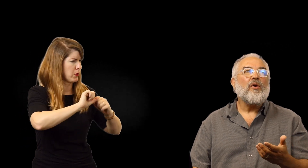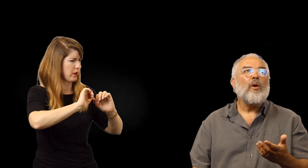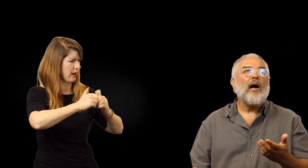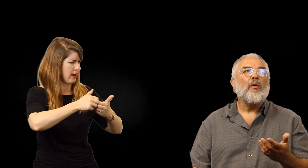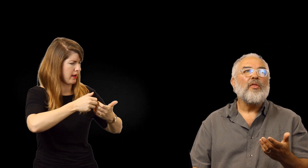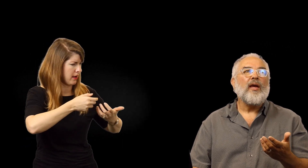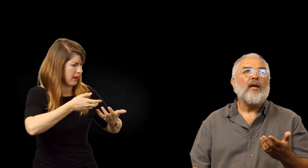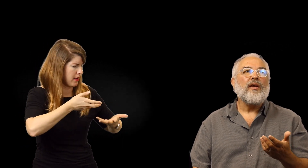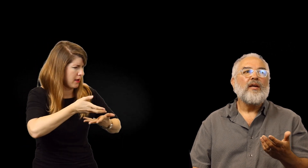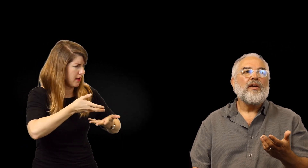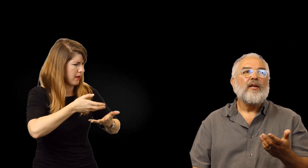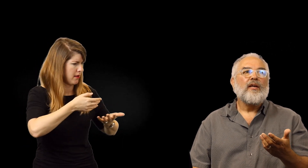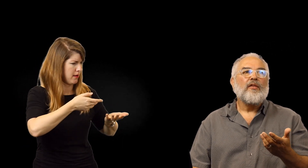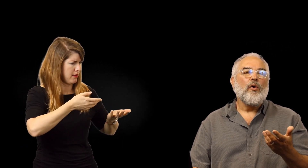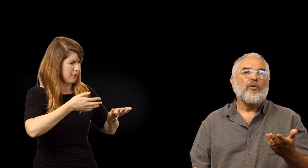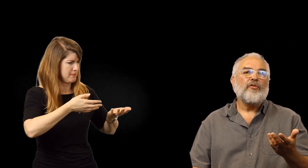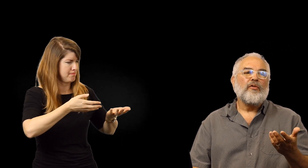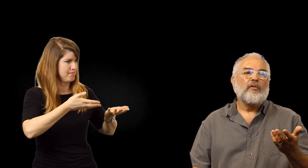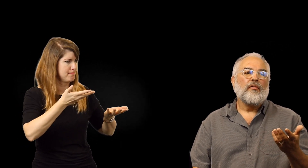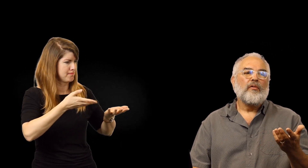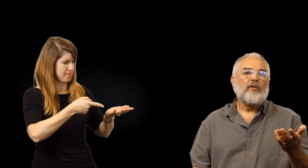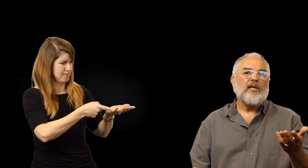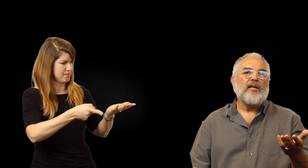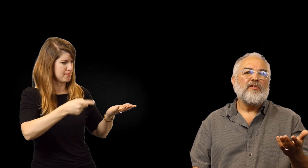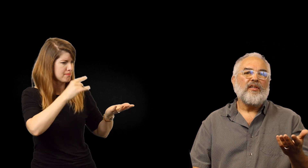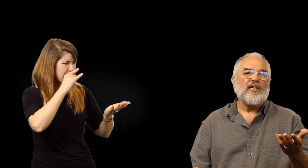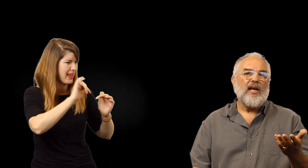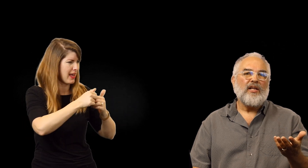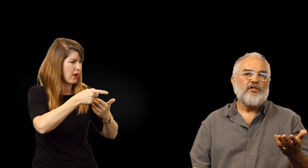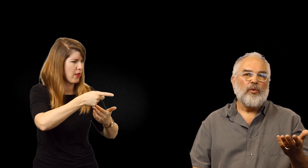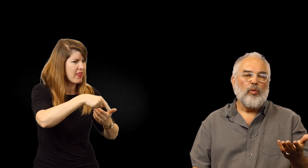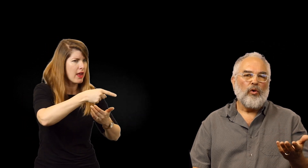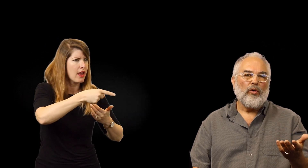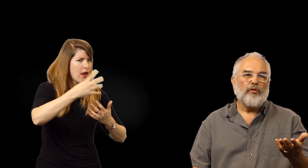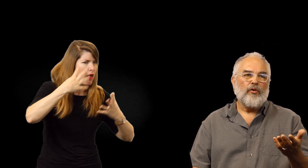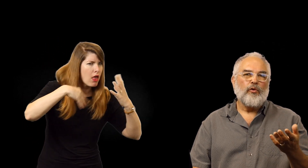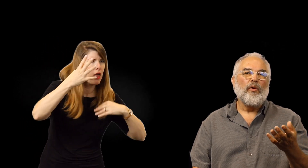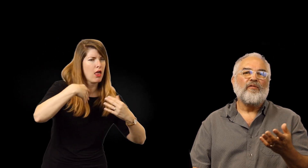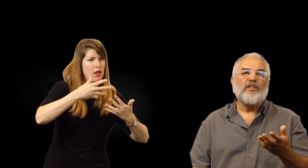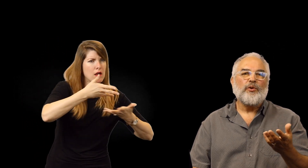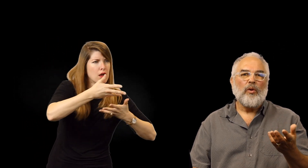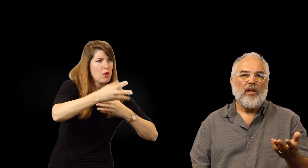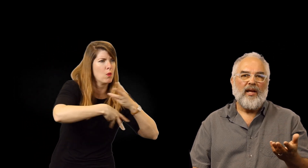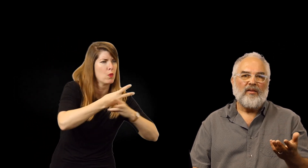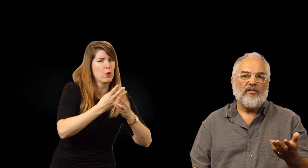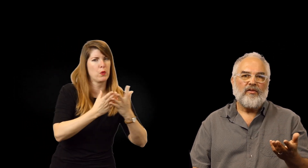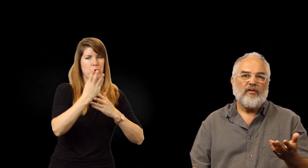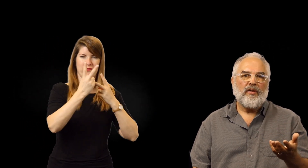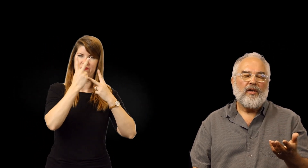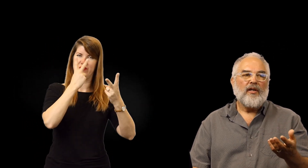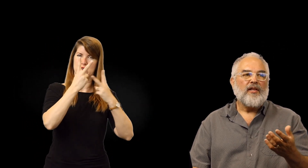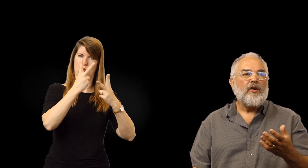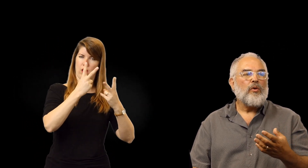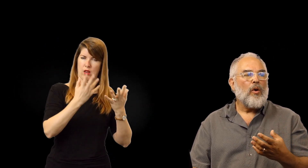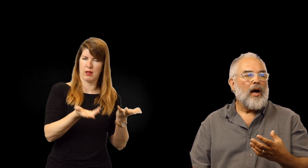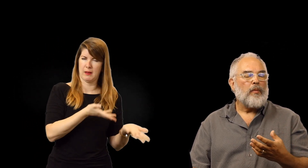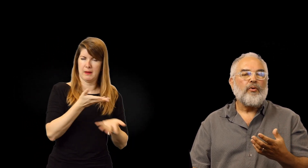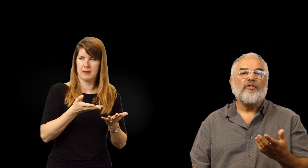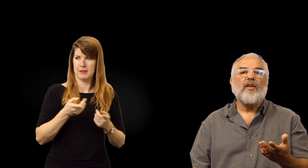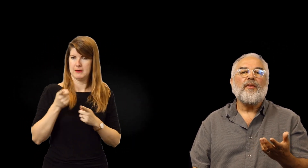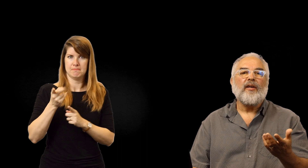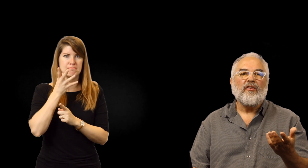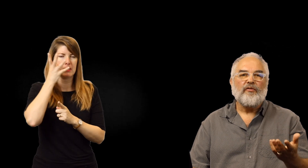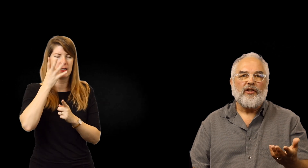They don't know how those kids engage the world through a visual lens. They don't know